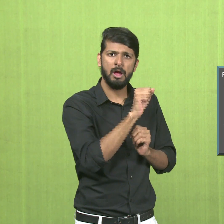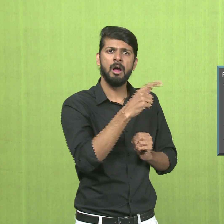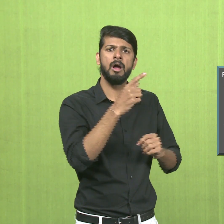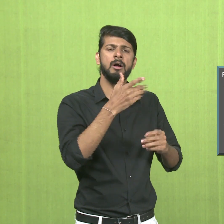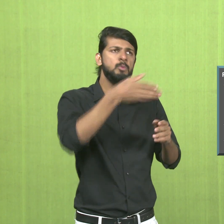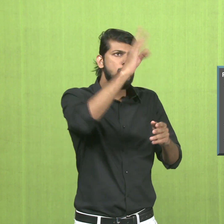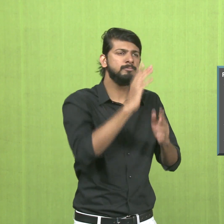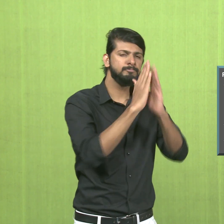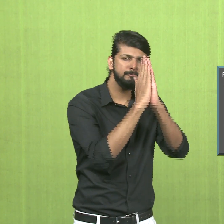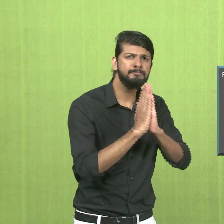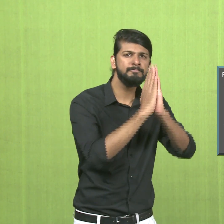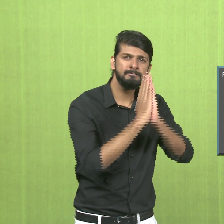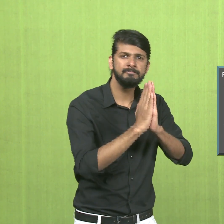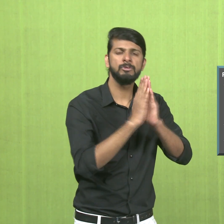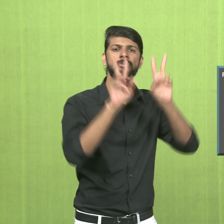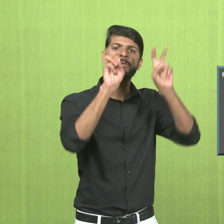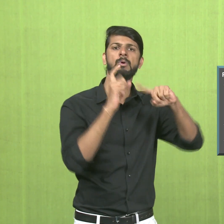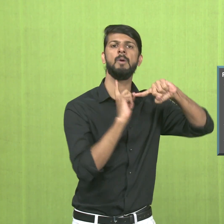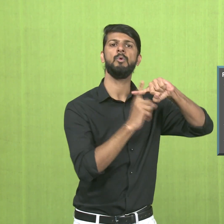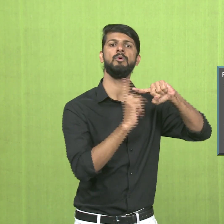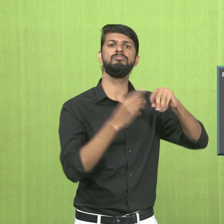The Varli people believe and venerate this local deity